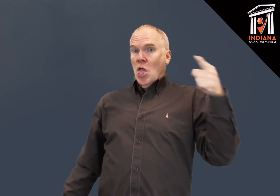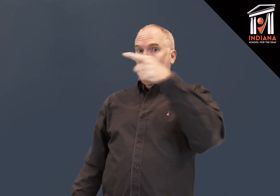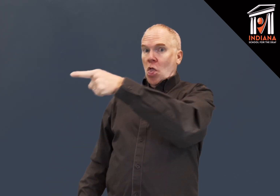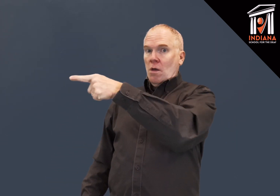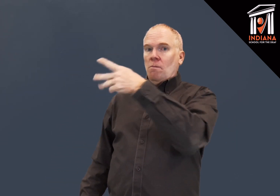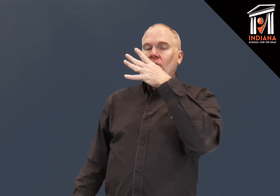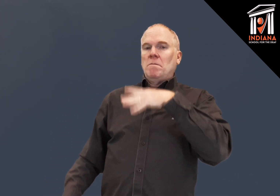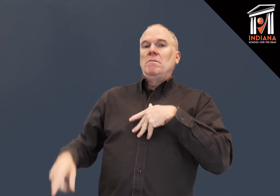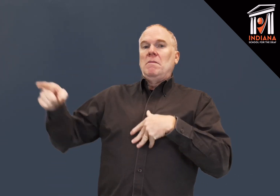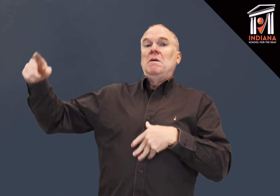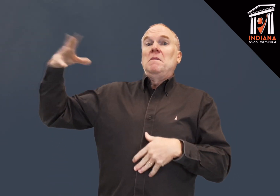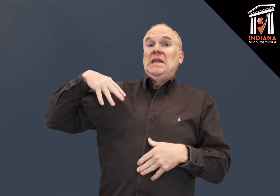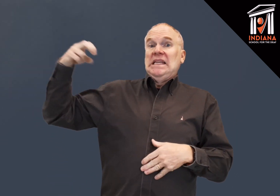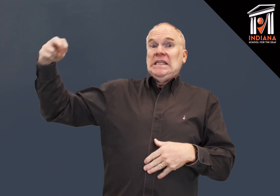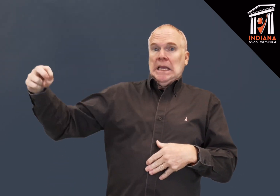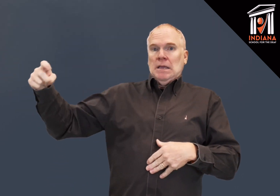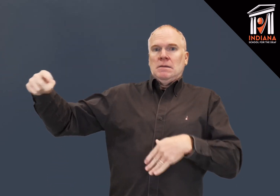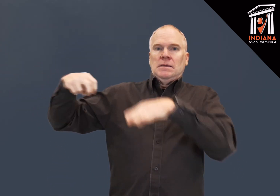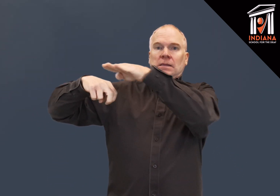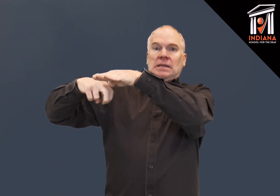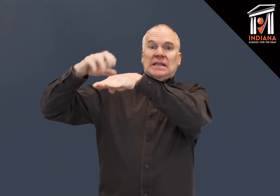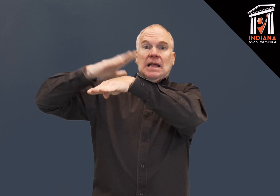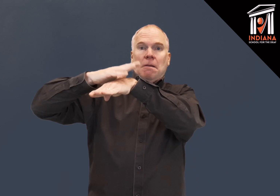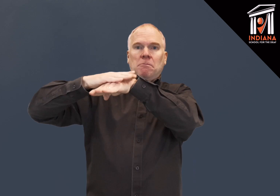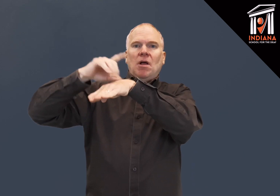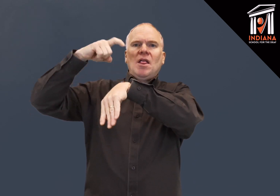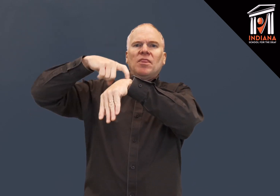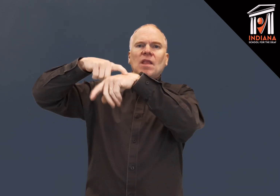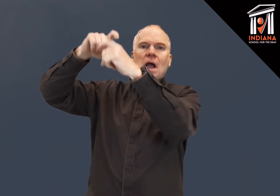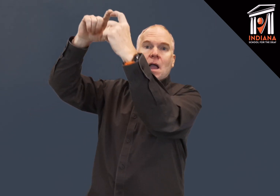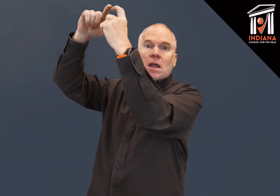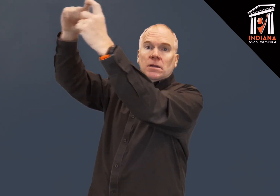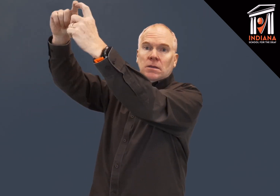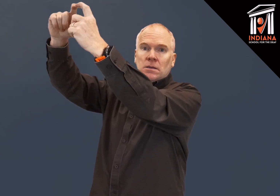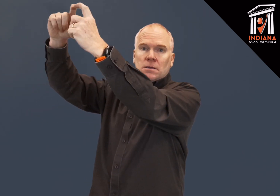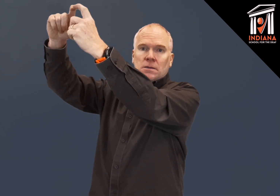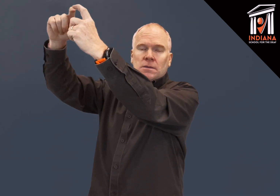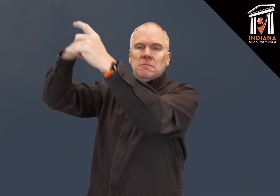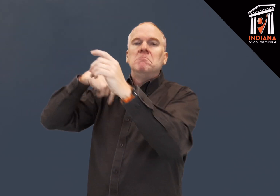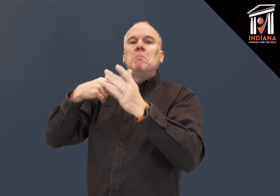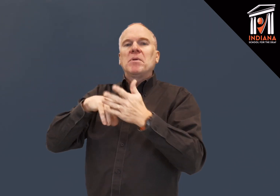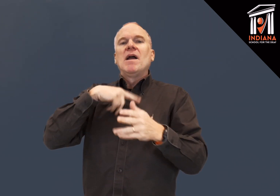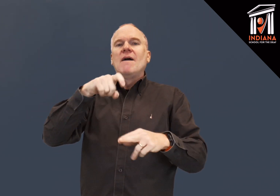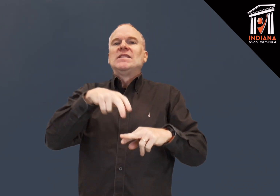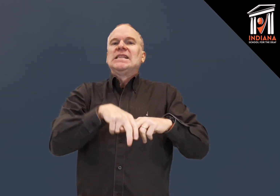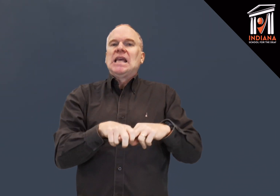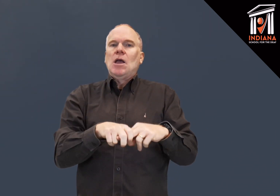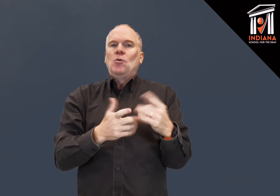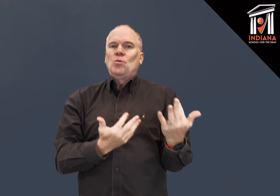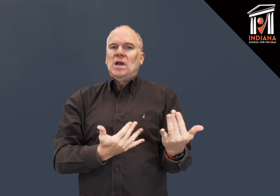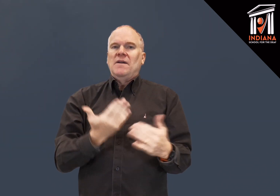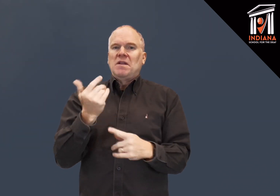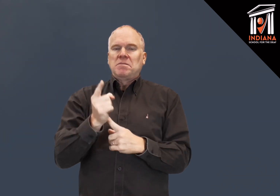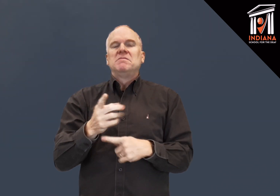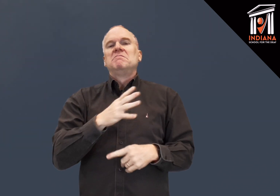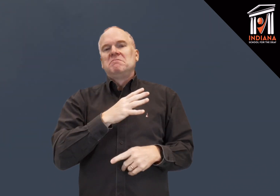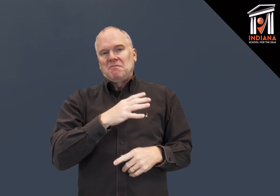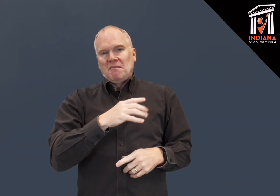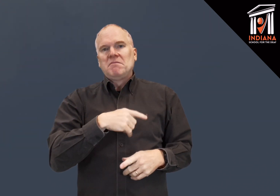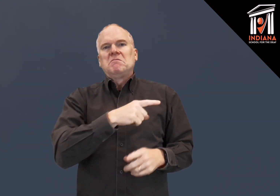the room for that first 15 minutes. So they pointed me to the correct area. There was a lady sitting with a clock near her.